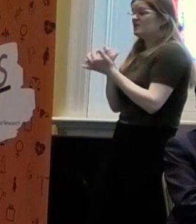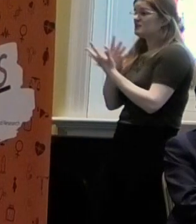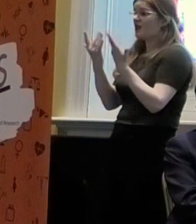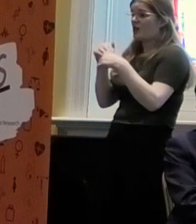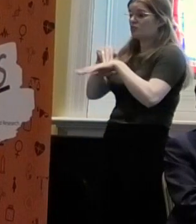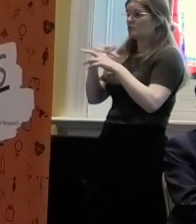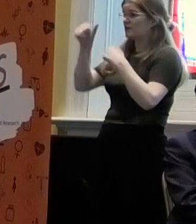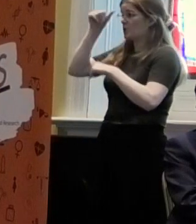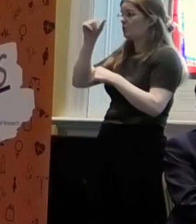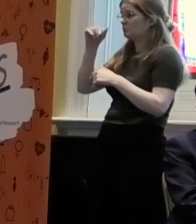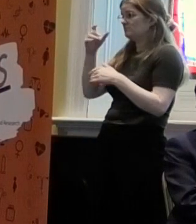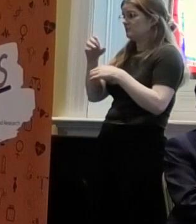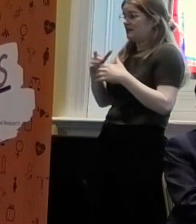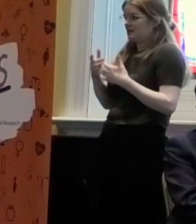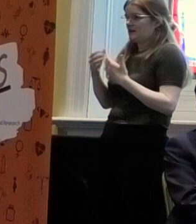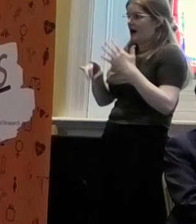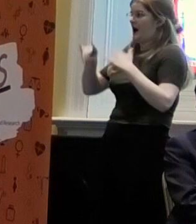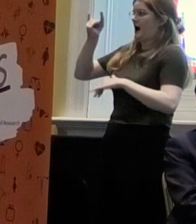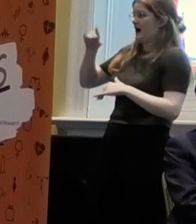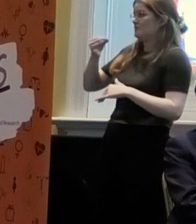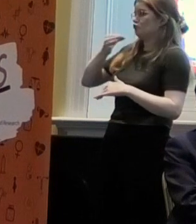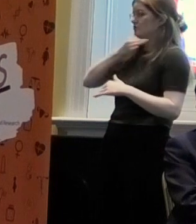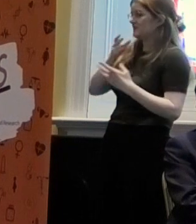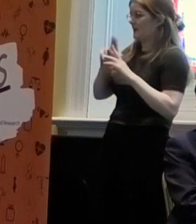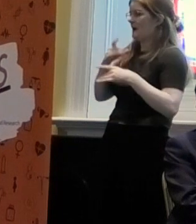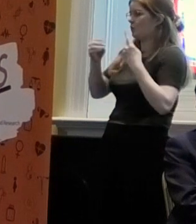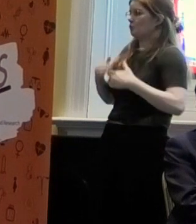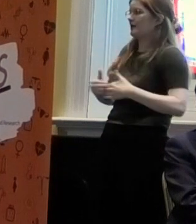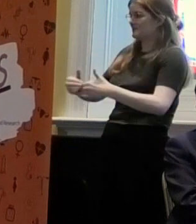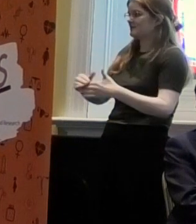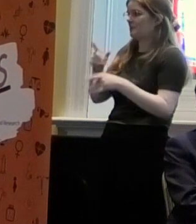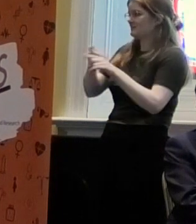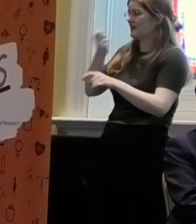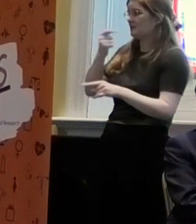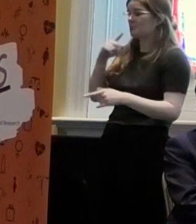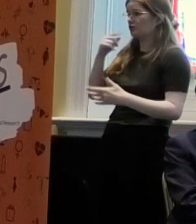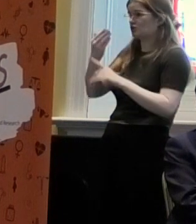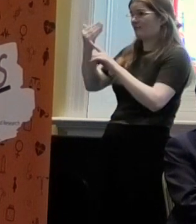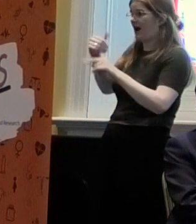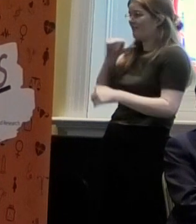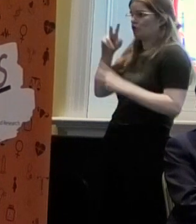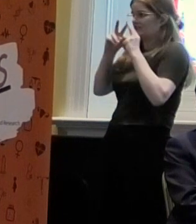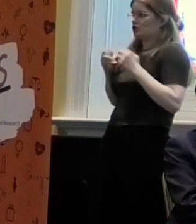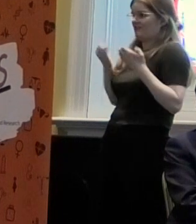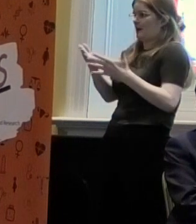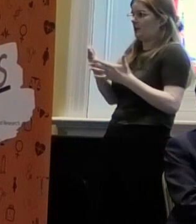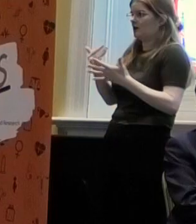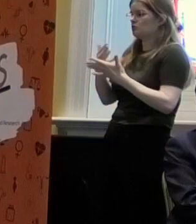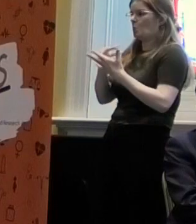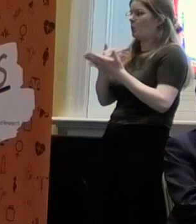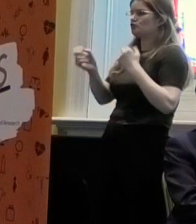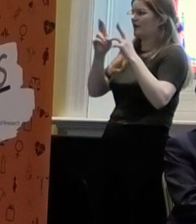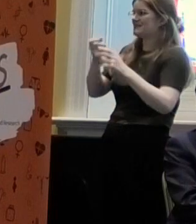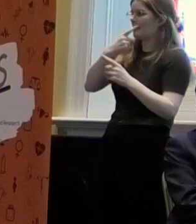we know that it can be so prevalent associated with pregnancy, no trials have been done to show what dose is the